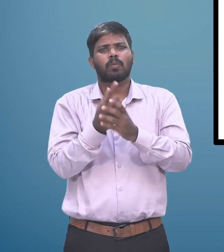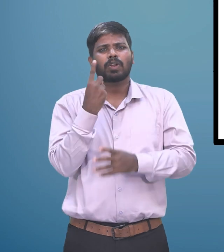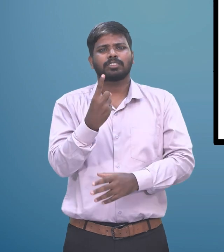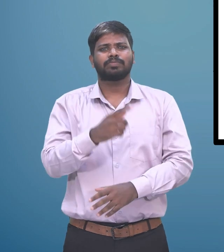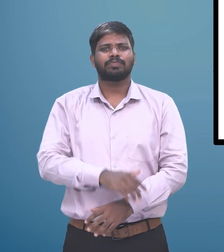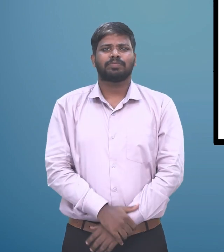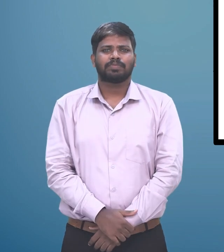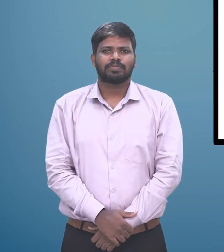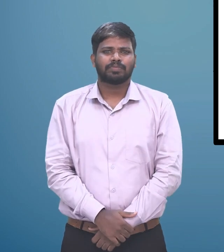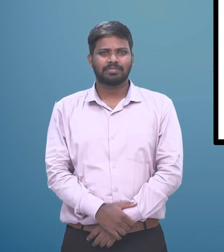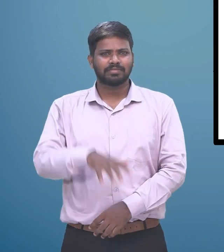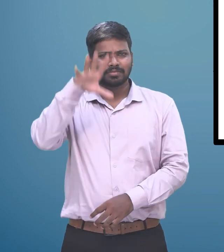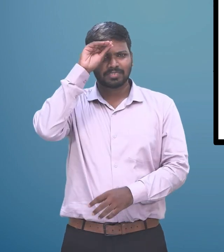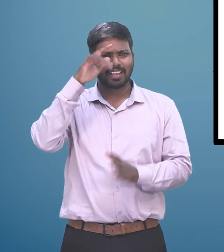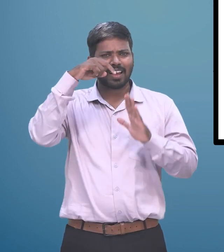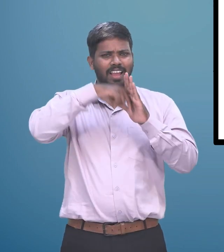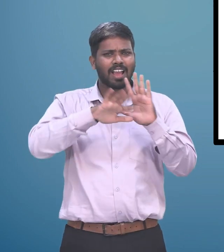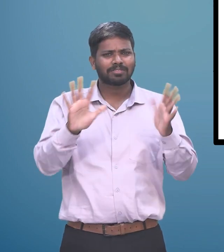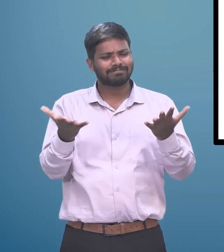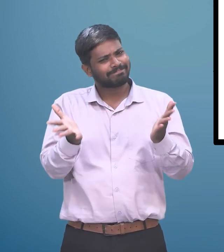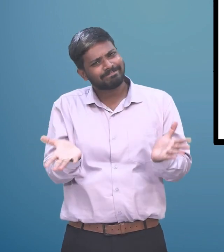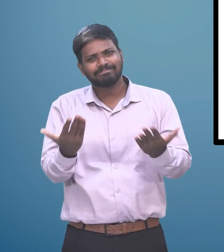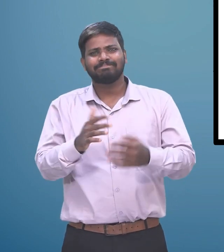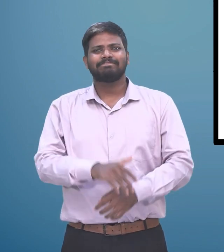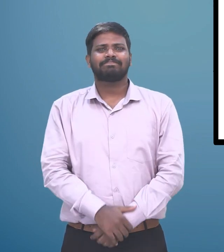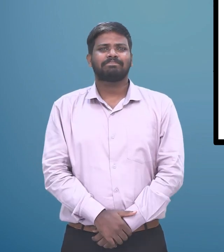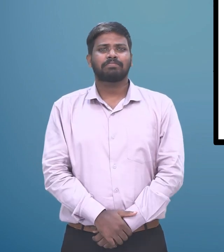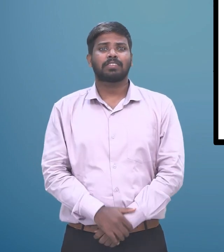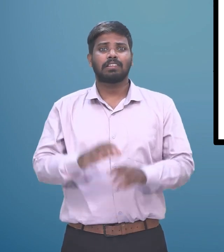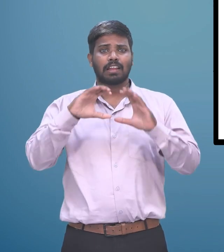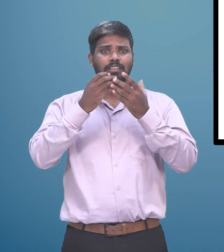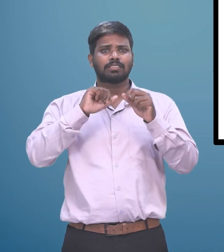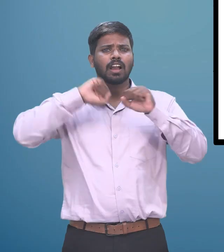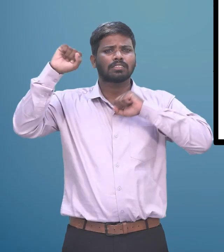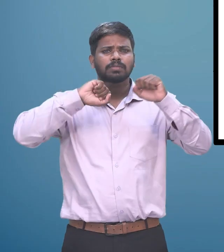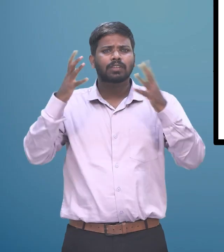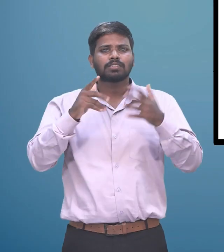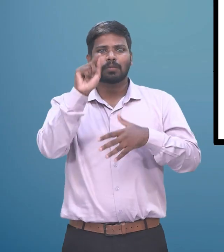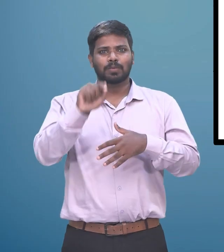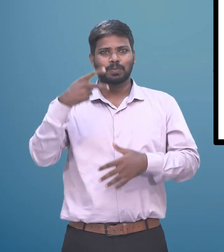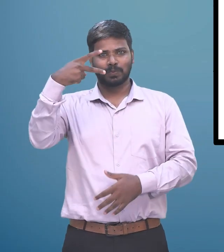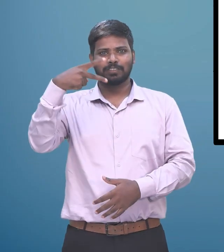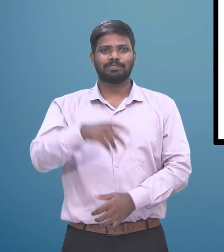of dishes. Let's explore.